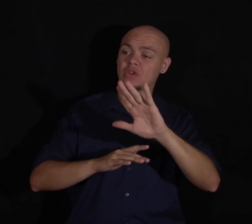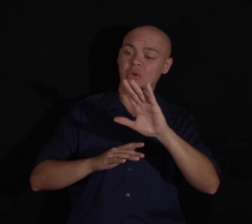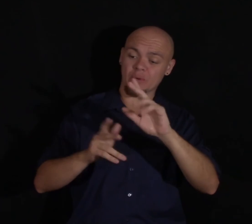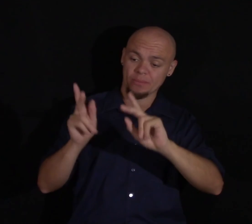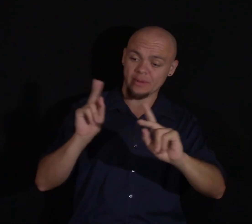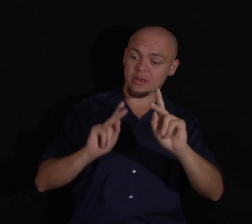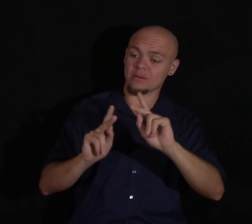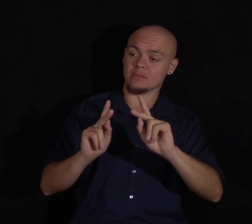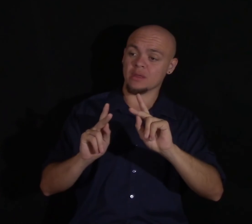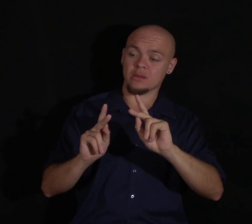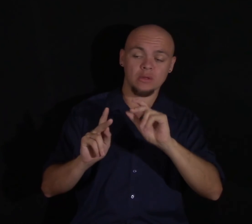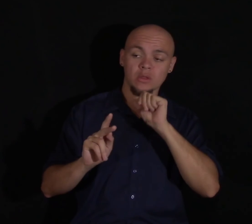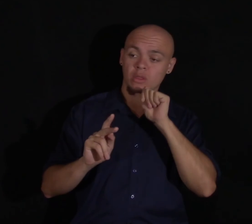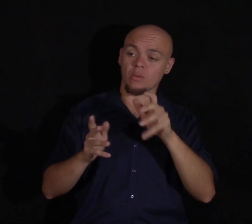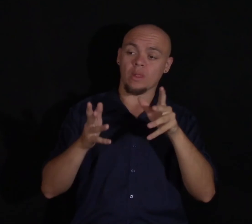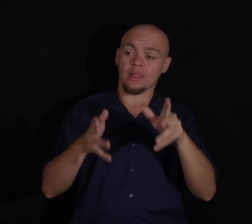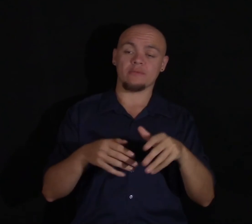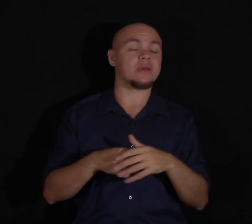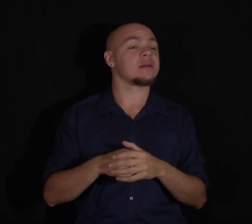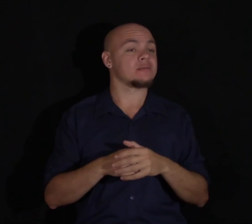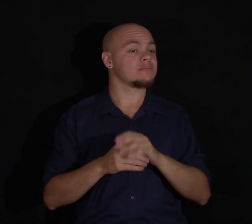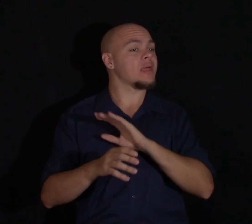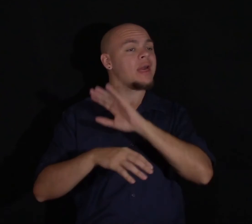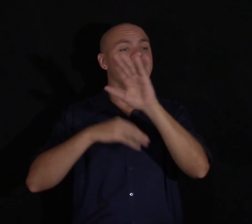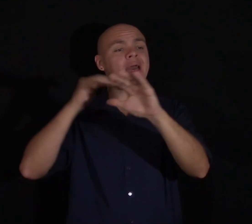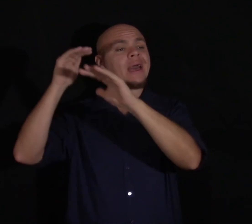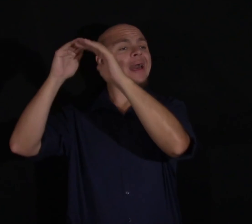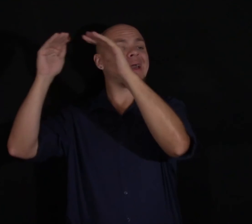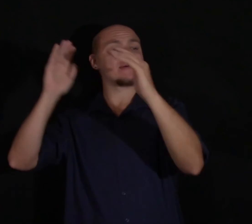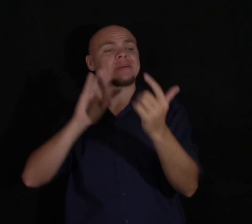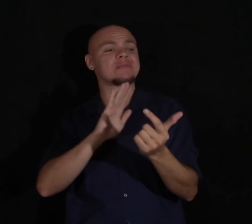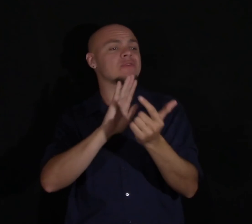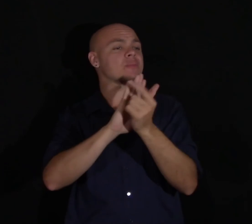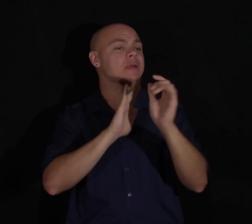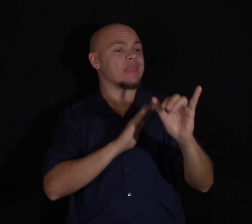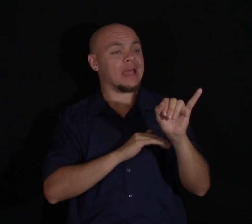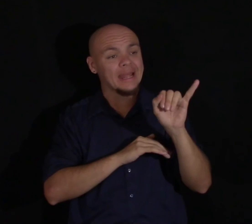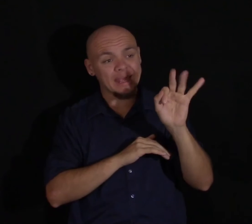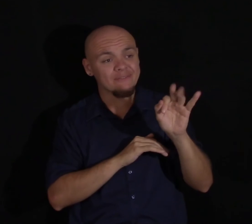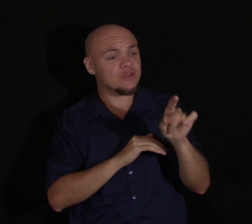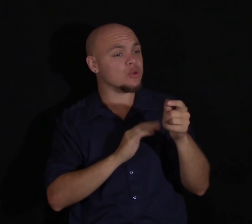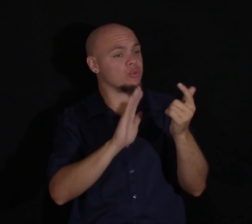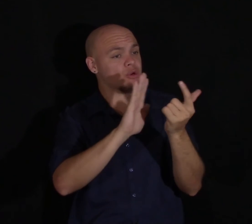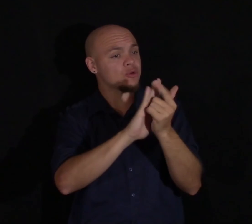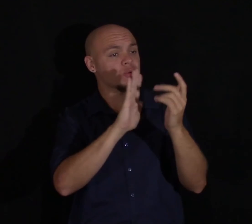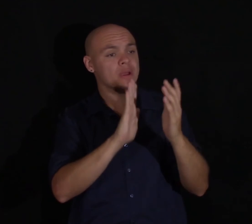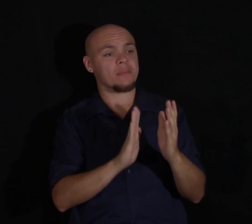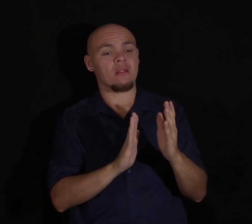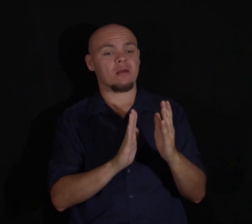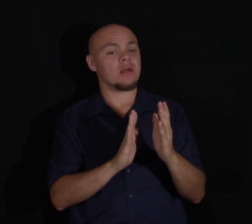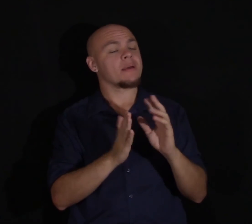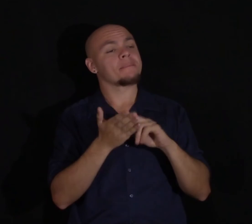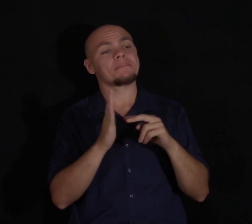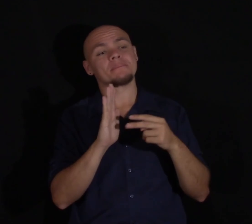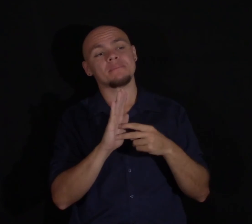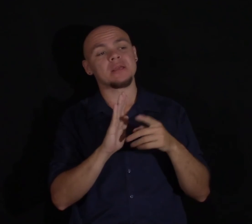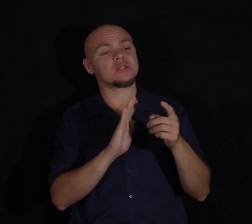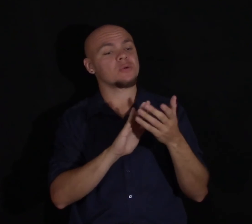Heaven forbid! Even if you were really criminal, for that can only drive you to desperation and